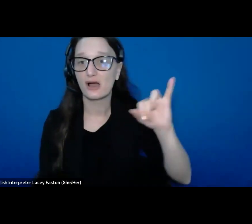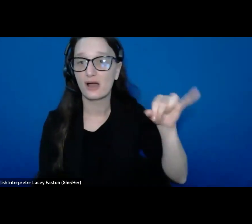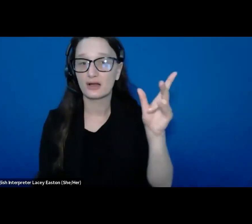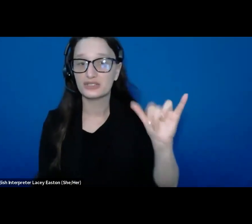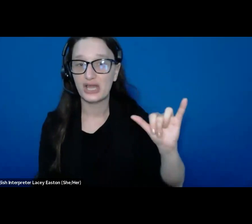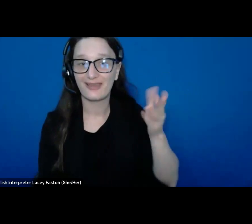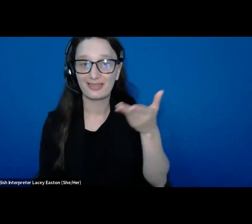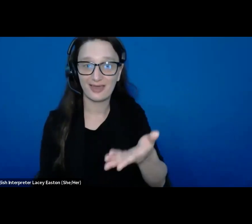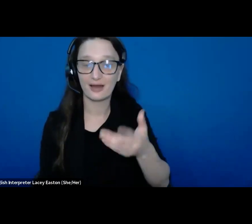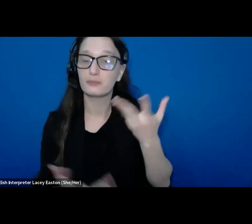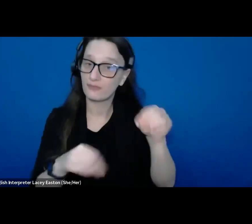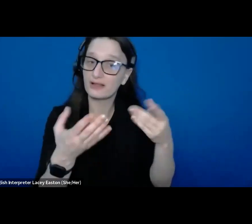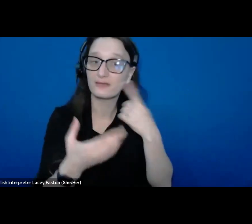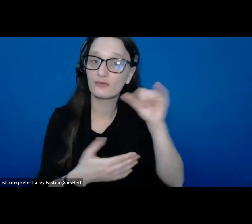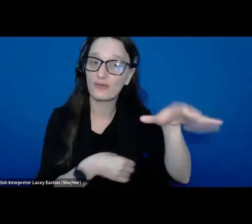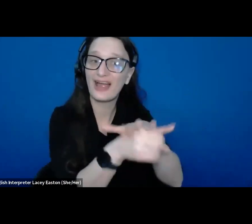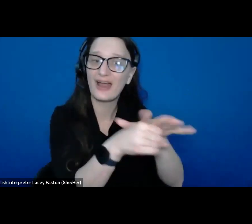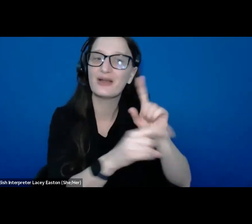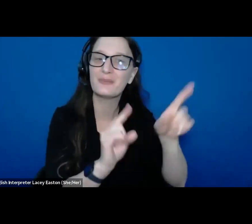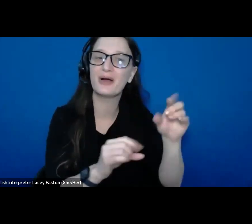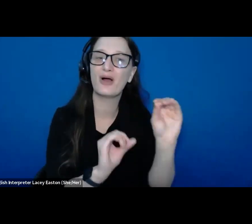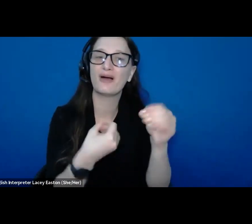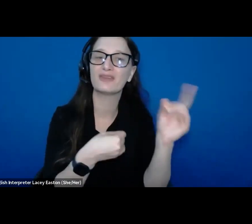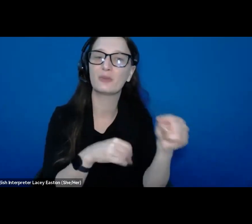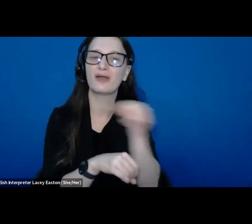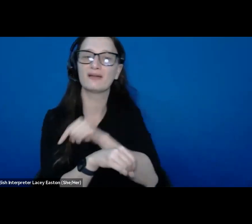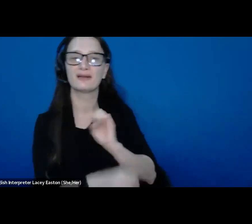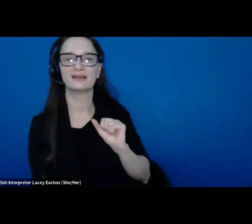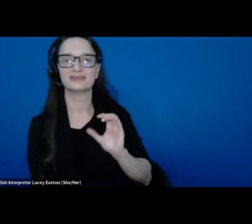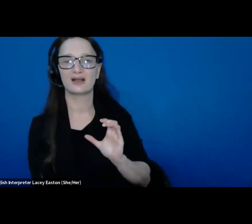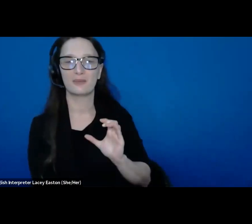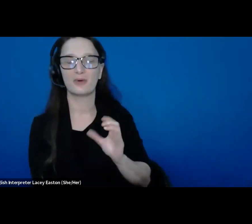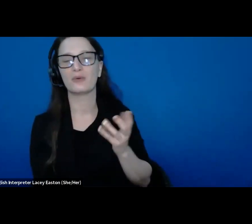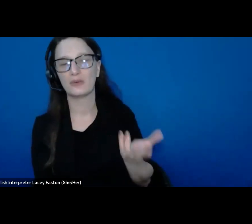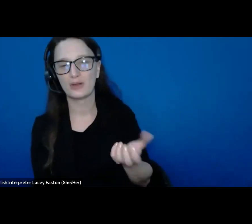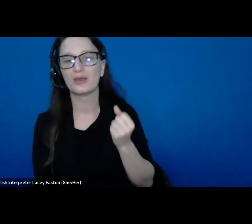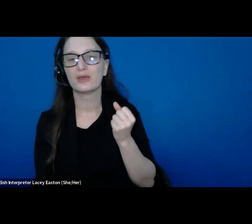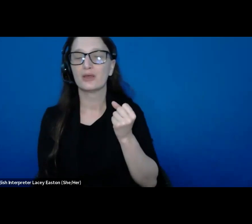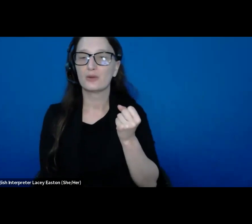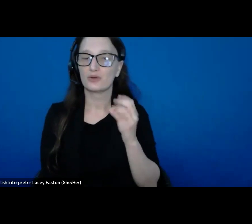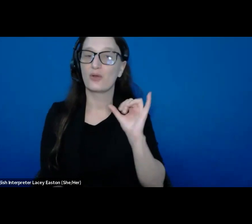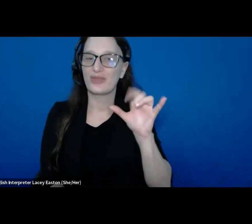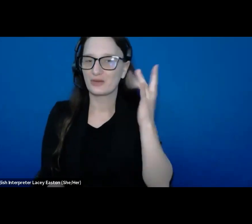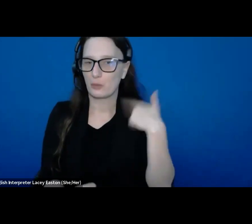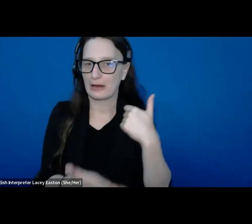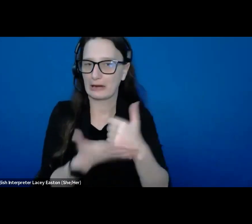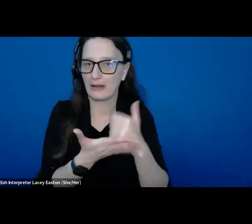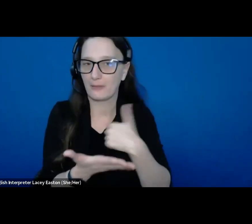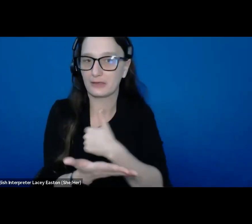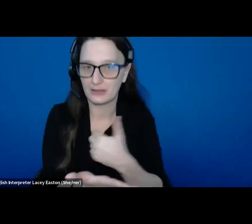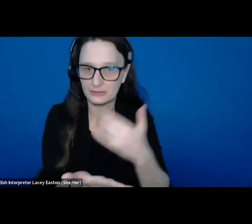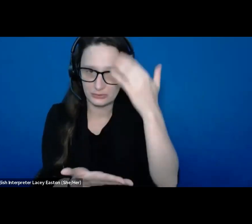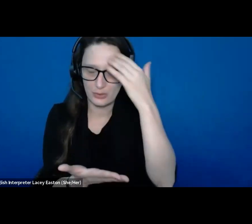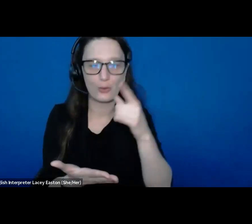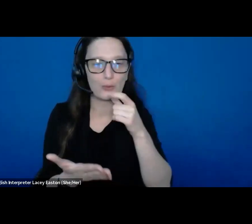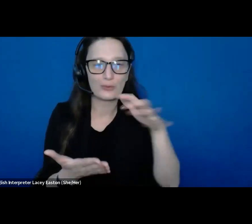is in Sacramento. And so it was, so it would say Sacramento on our listing. And so that's why for us, it is helpful to know. And that